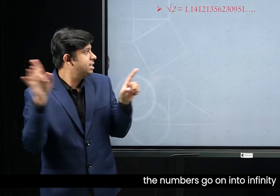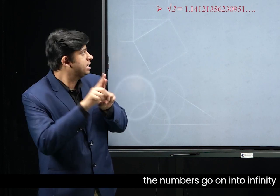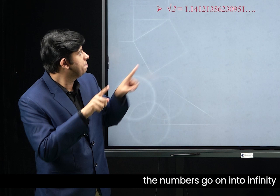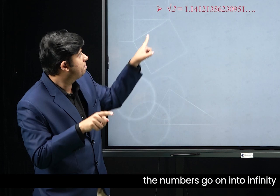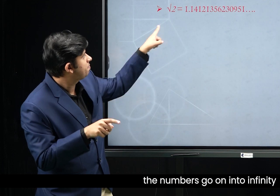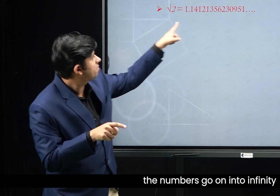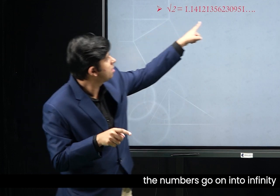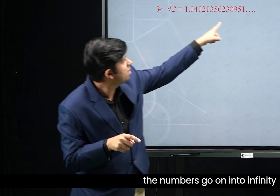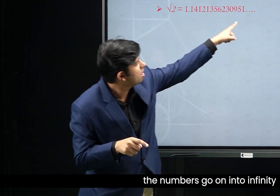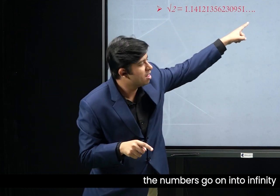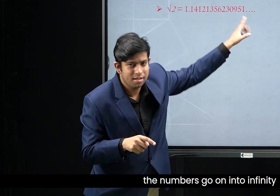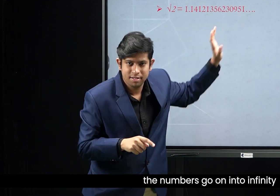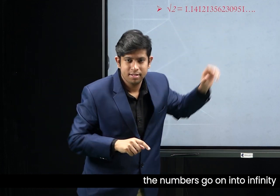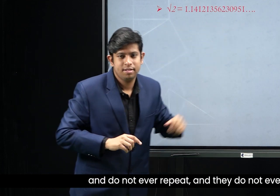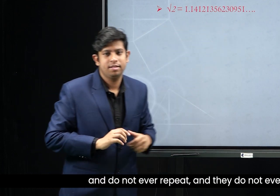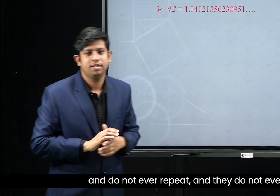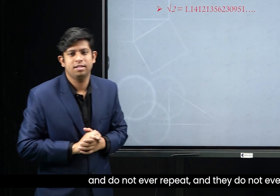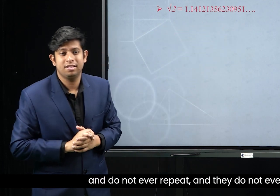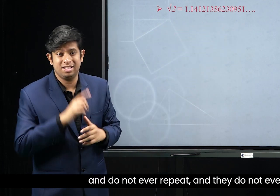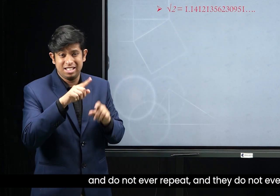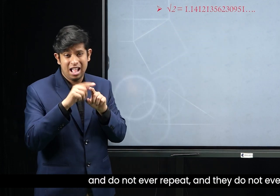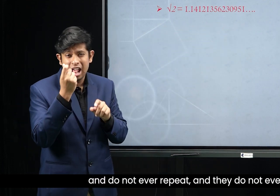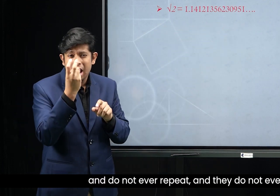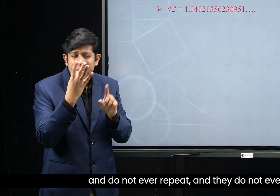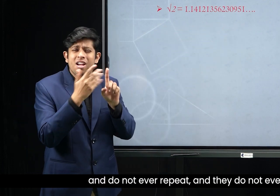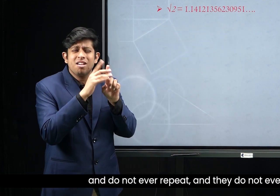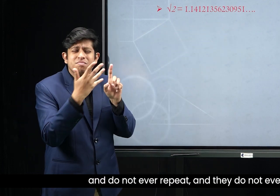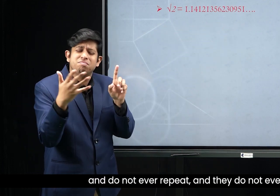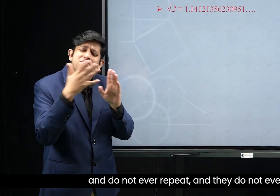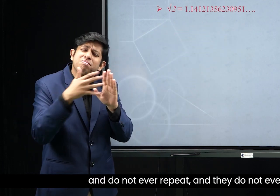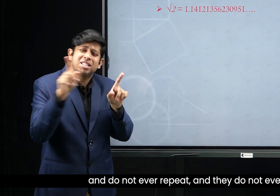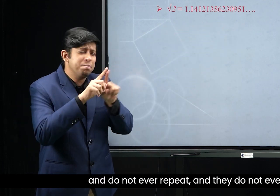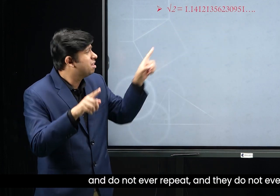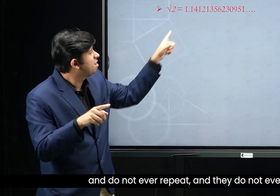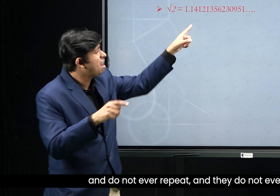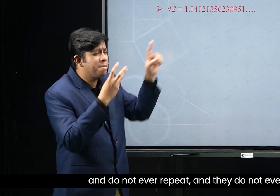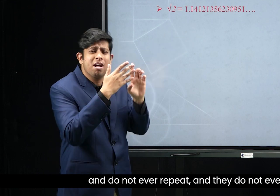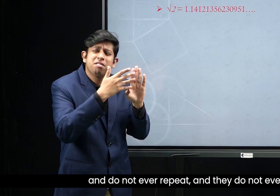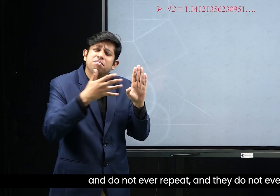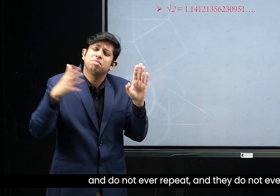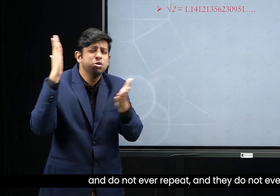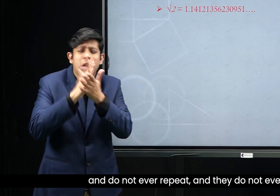numbers go on into infinity and do not ever repeat and they do not ever terminate.